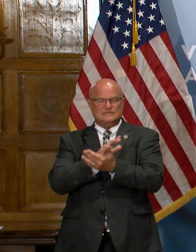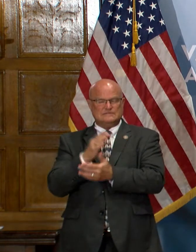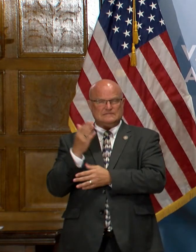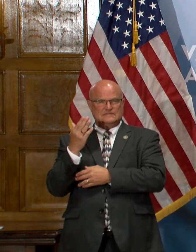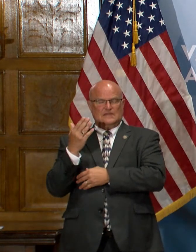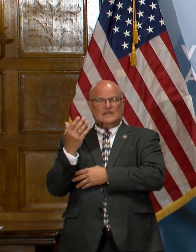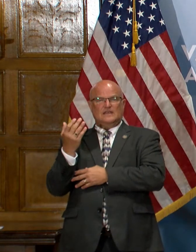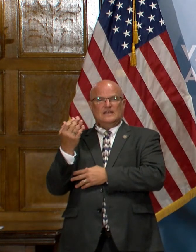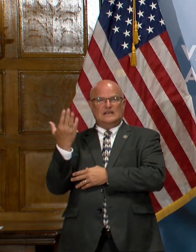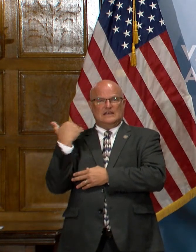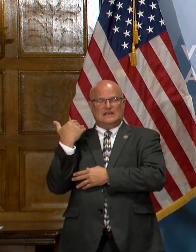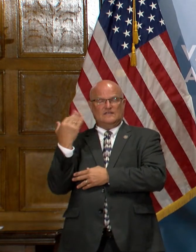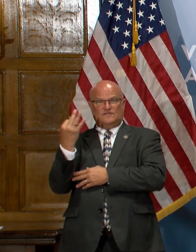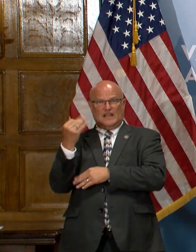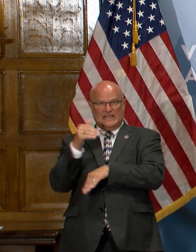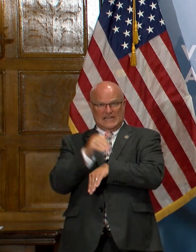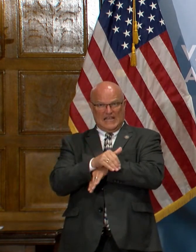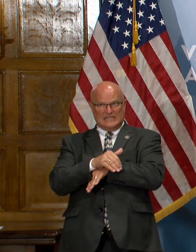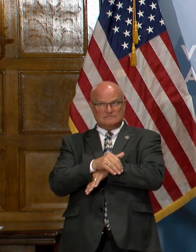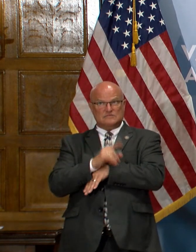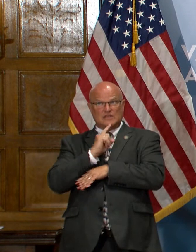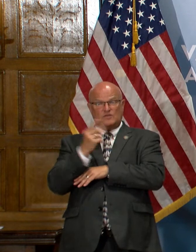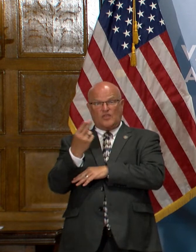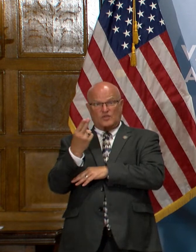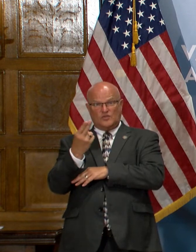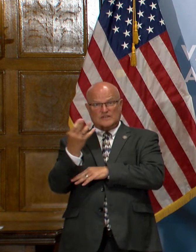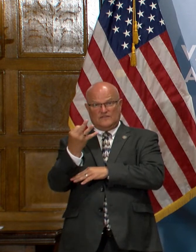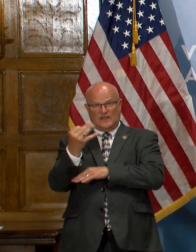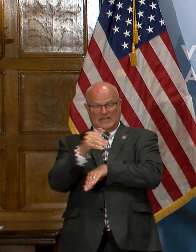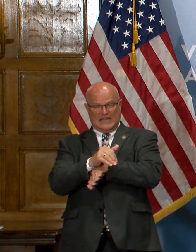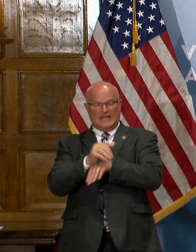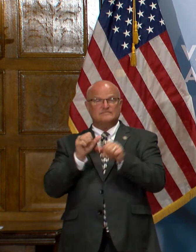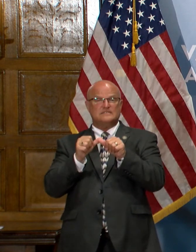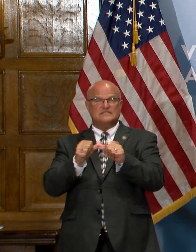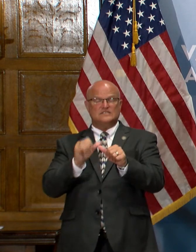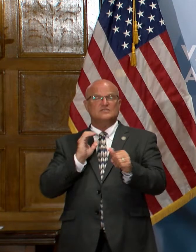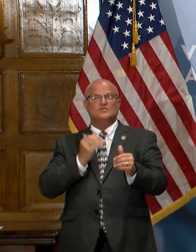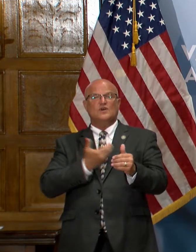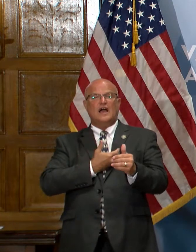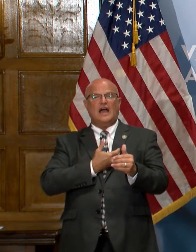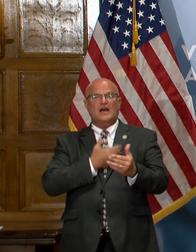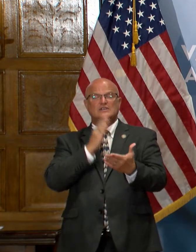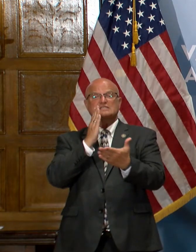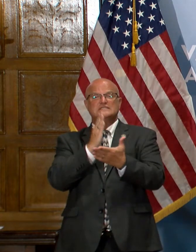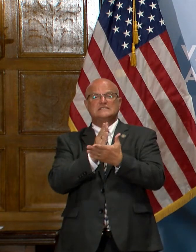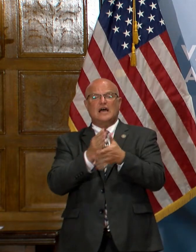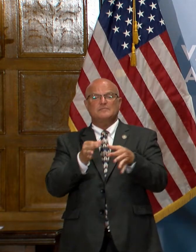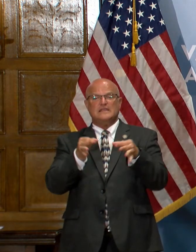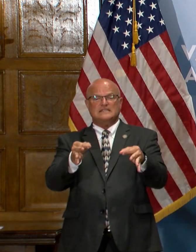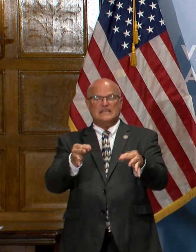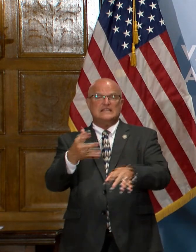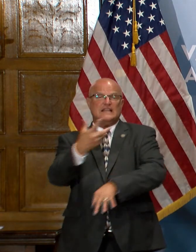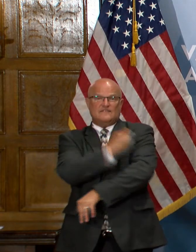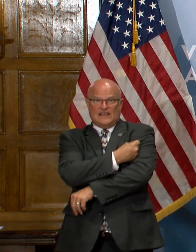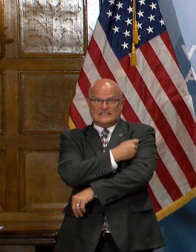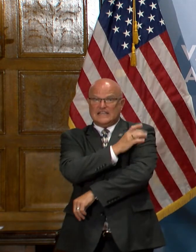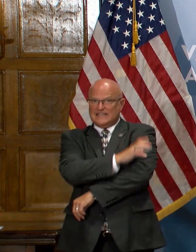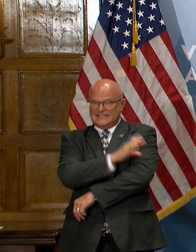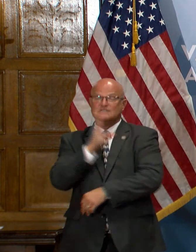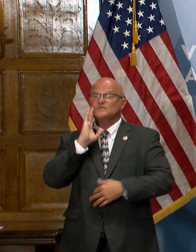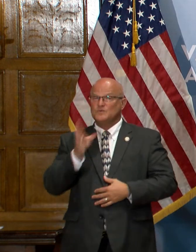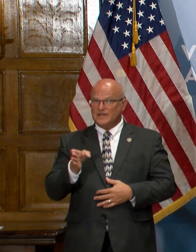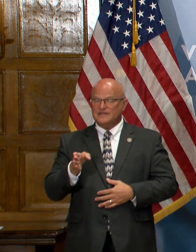night, we will continue, actually Thursday and Friday night, we'll continue our Stop the Hesitation, Get the Vaccination